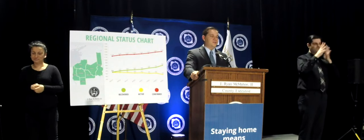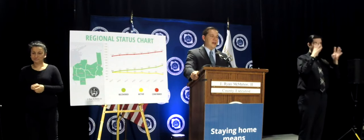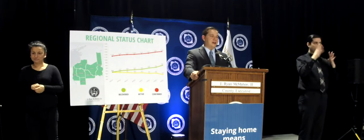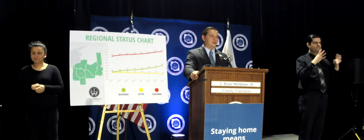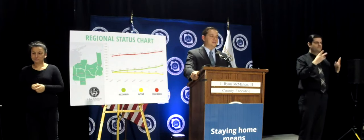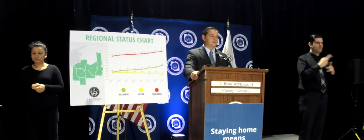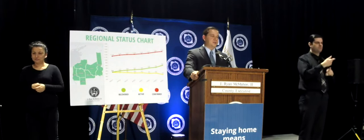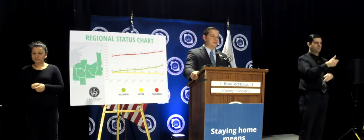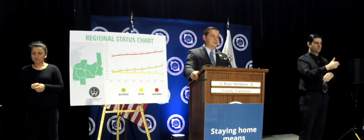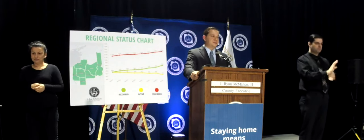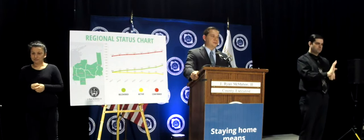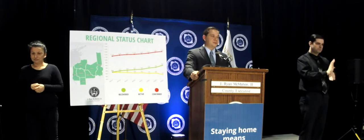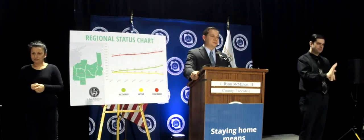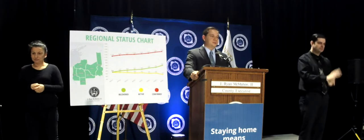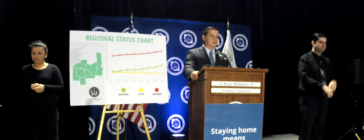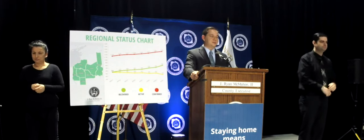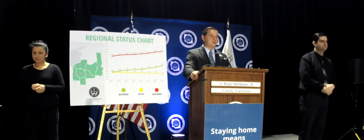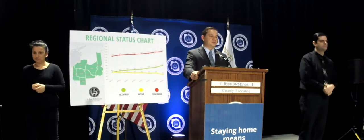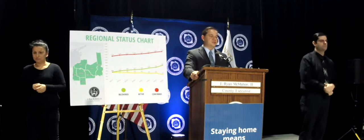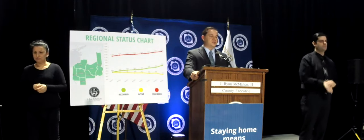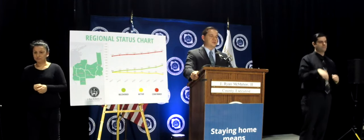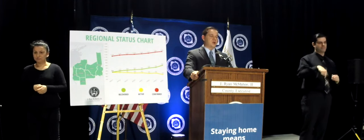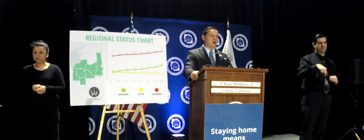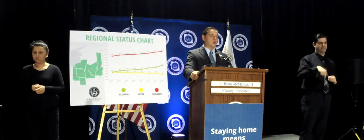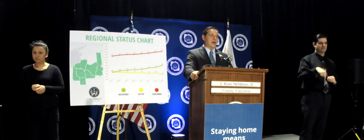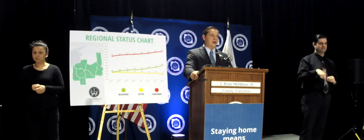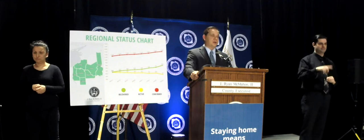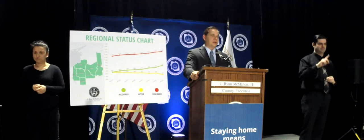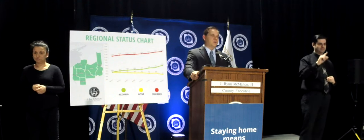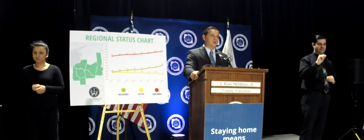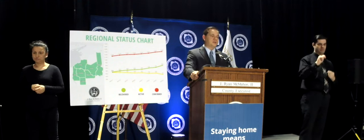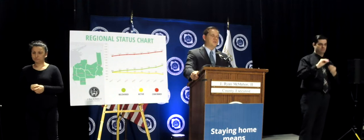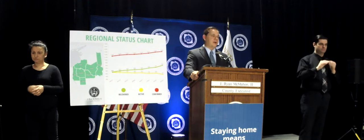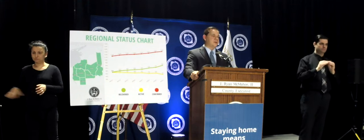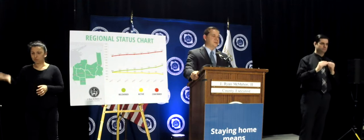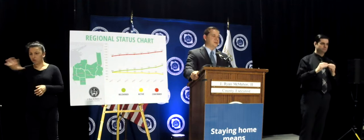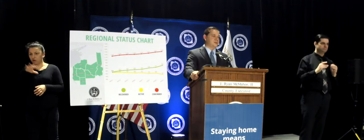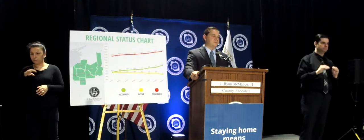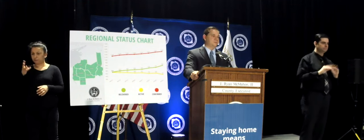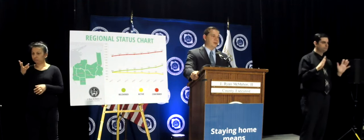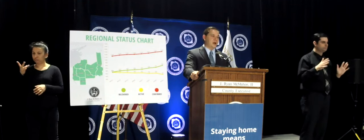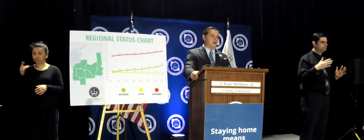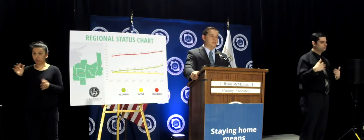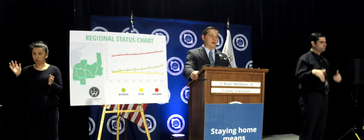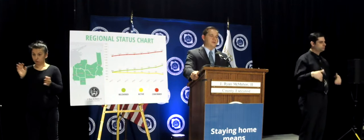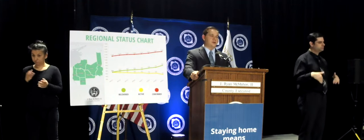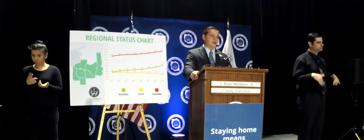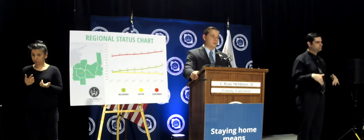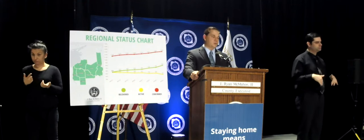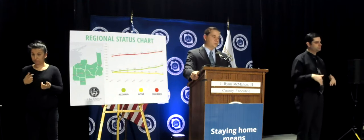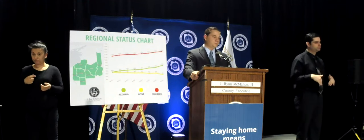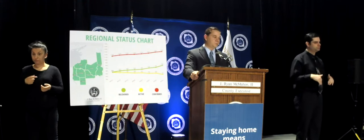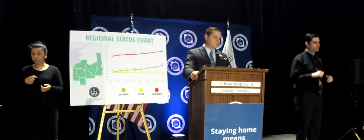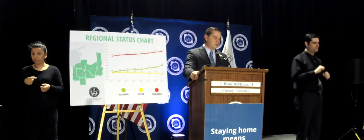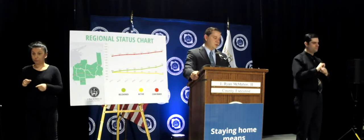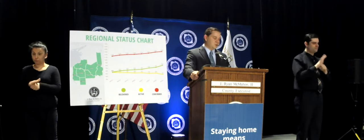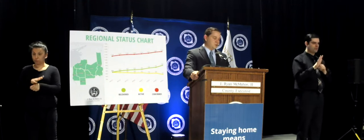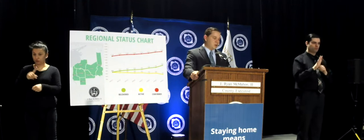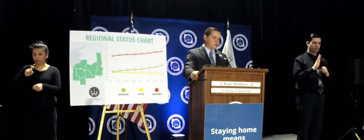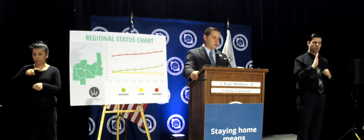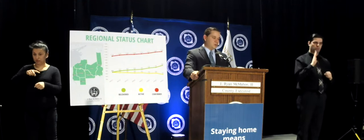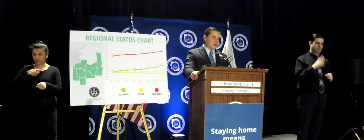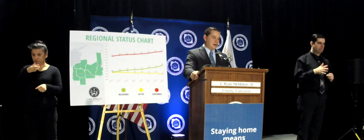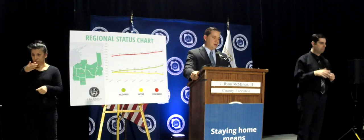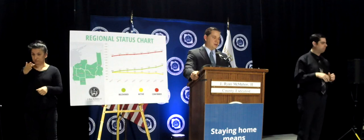in this data, there's the stark reality of what this virus is and how it impacts our neighbors.